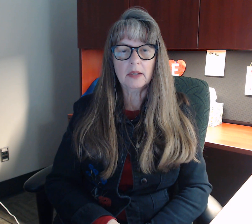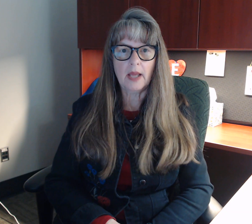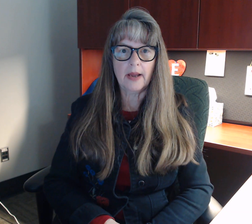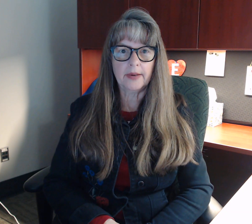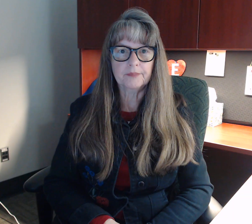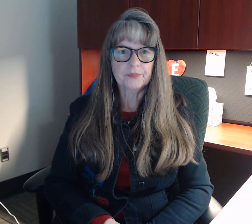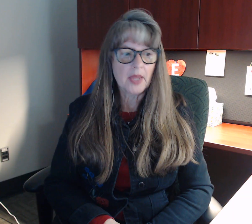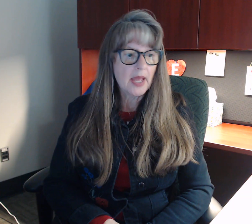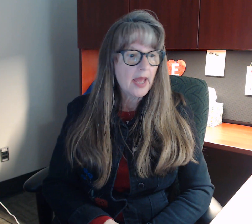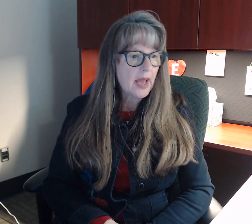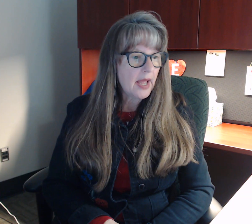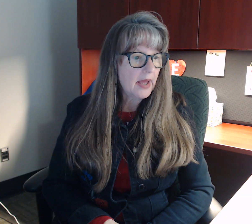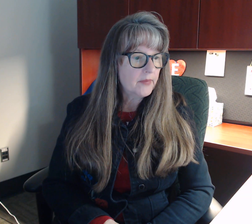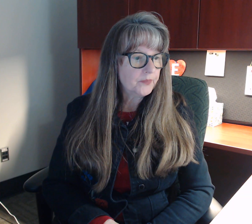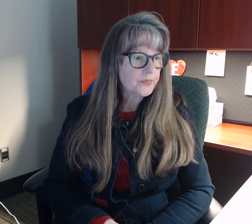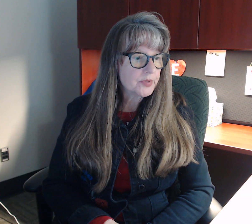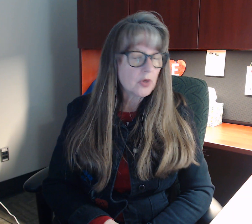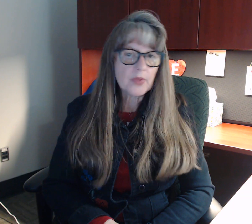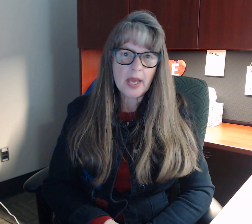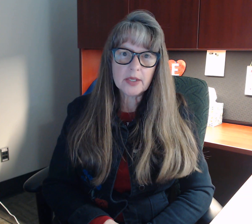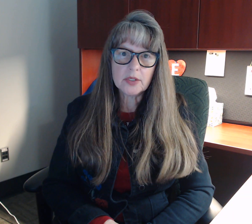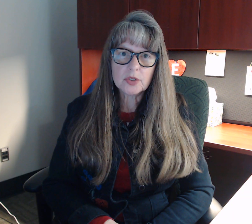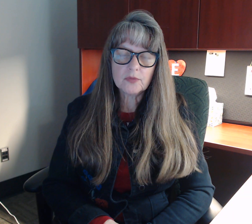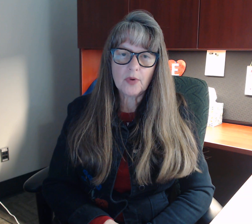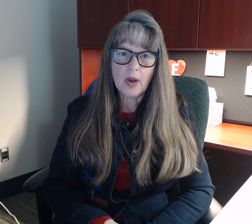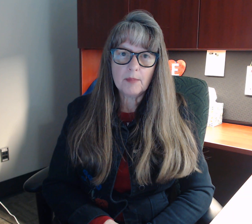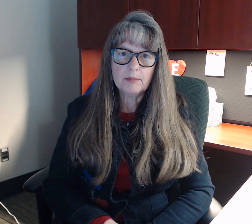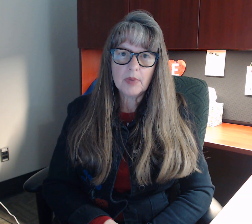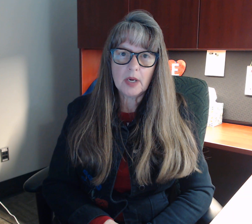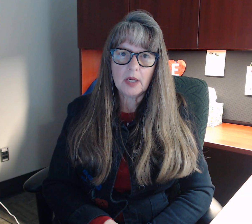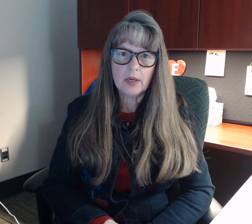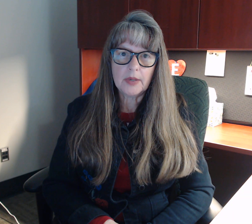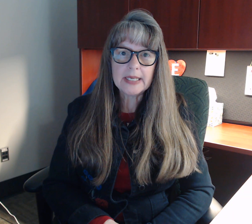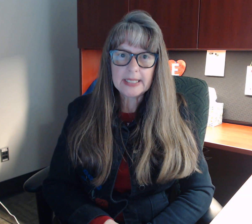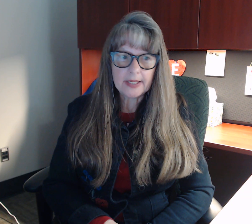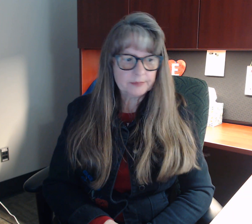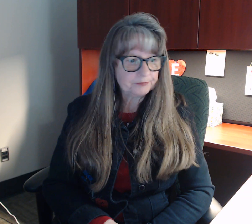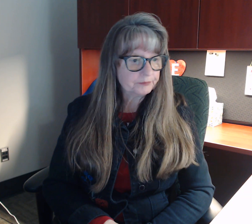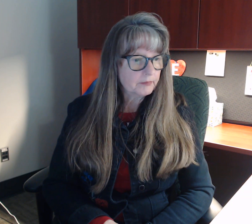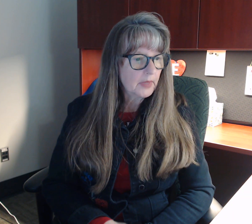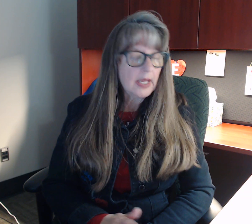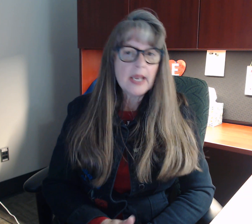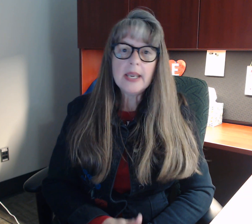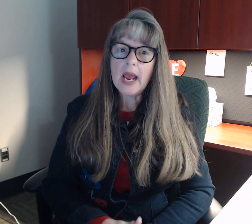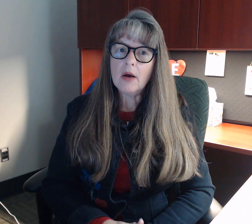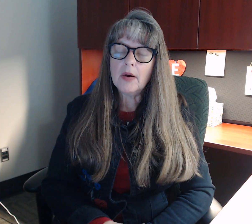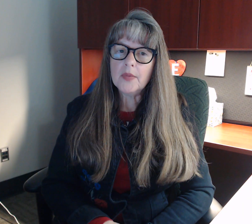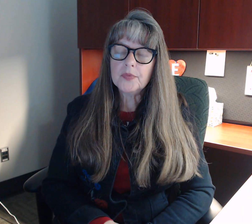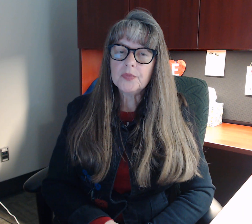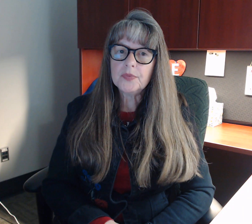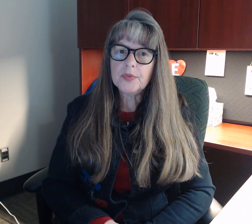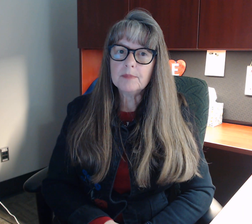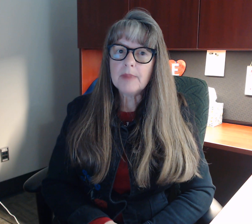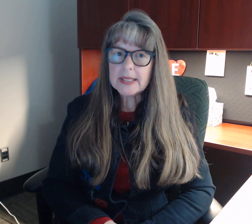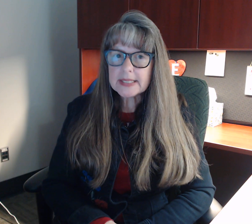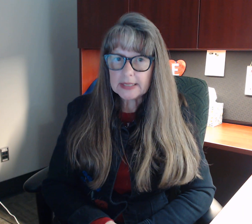D-I-W-A-L-I. And so that is from India. Now, the Muslim